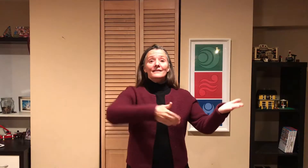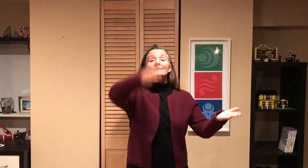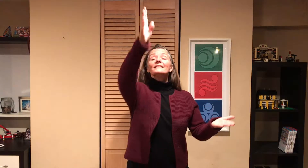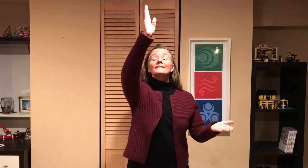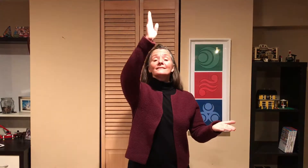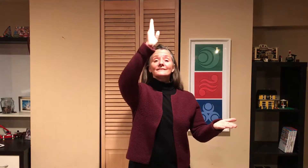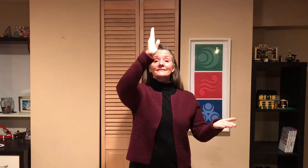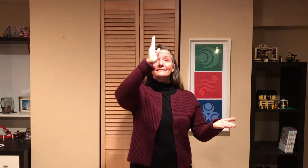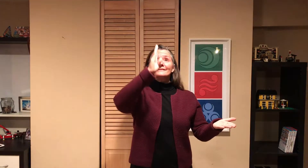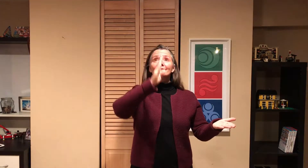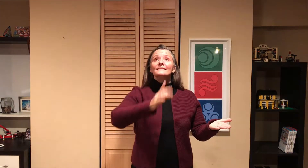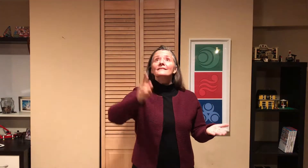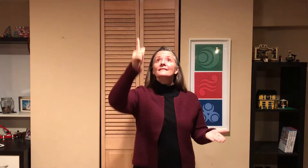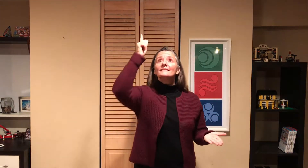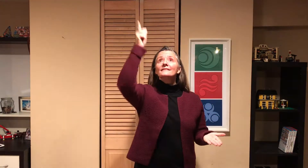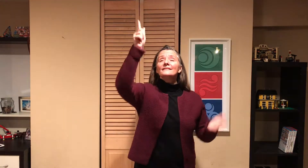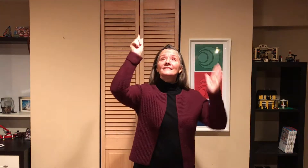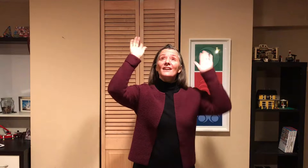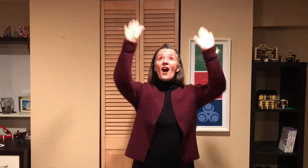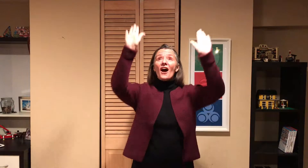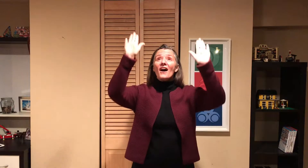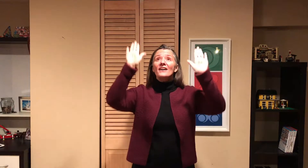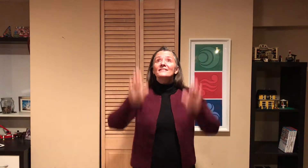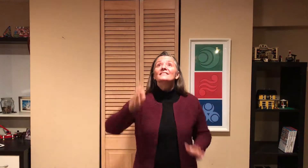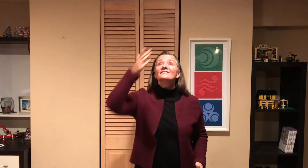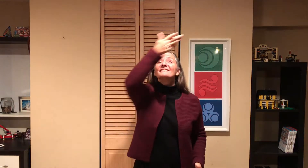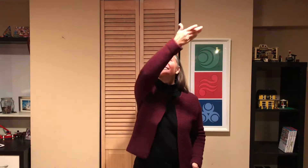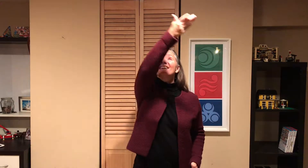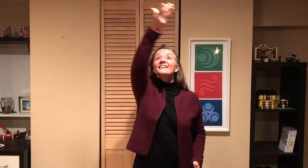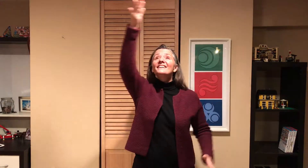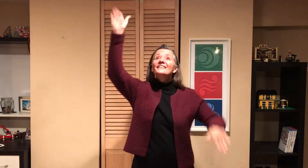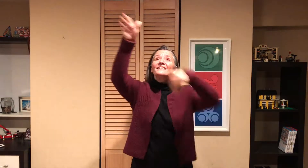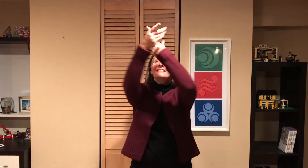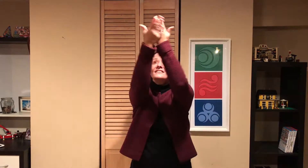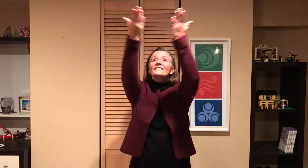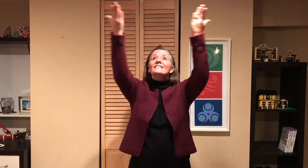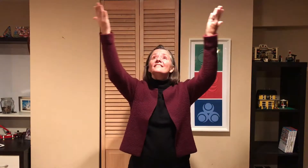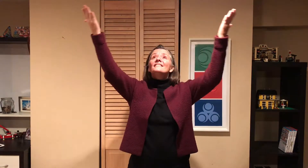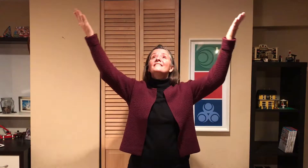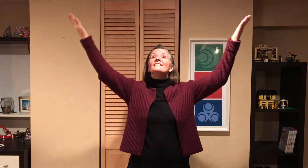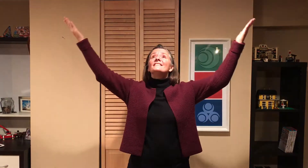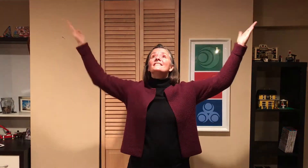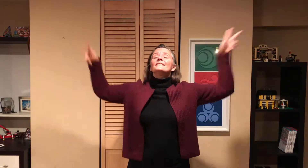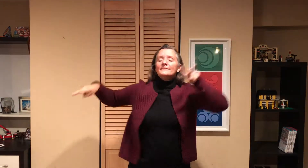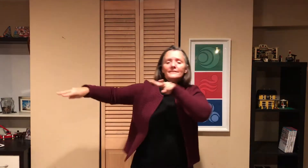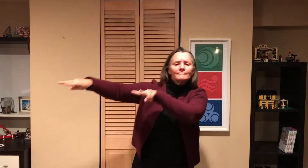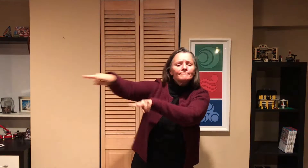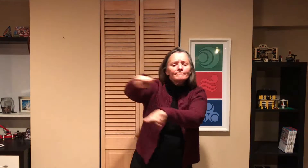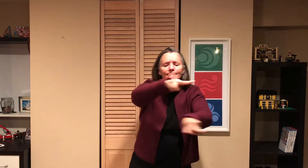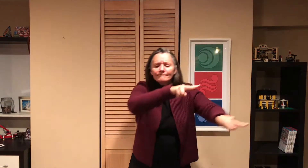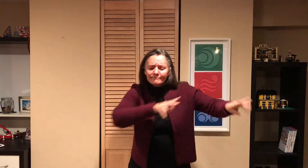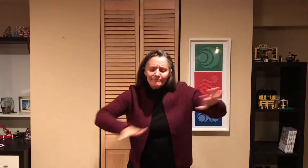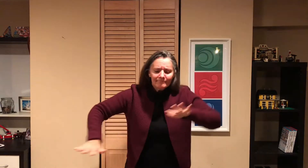Our God is an awesome God. He reigns from